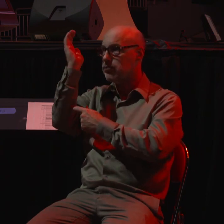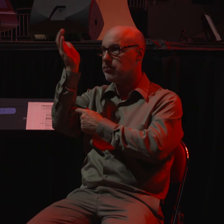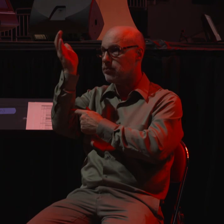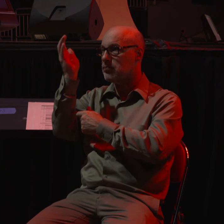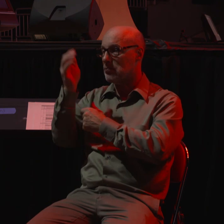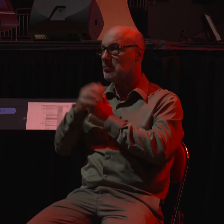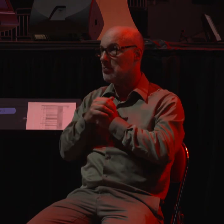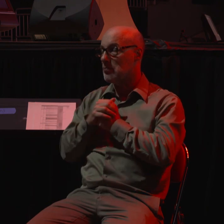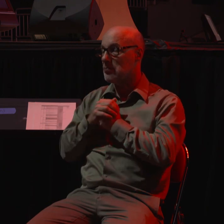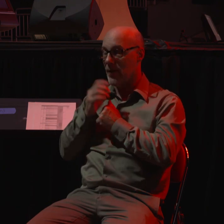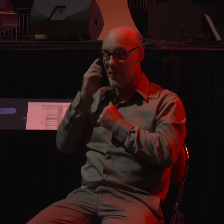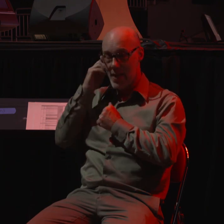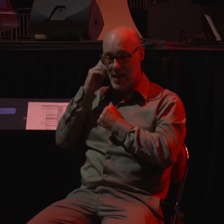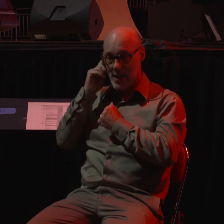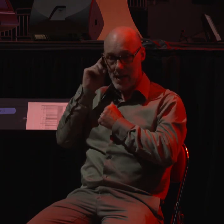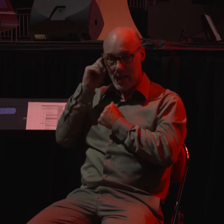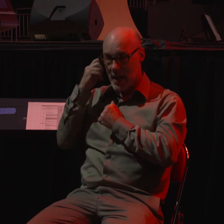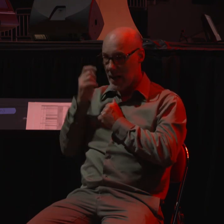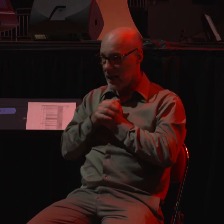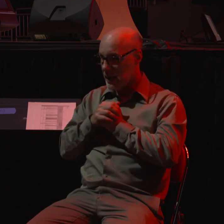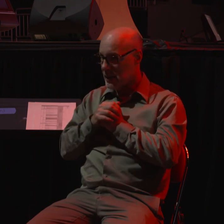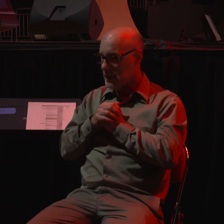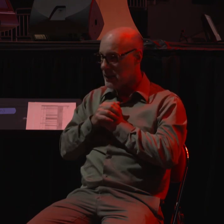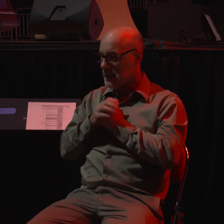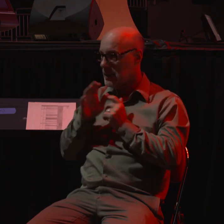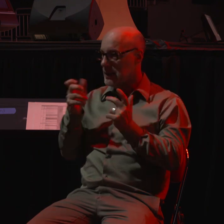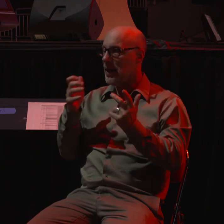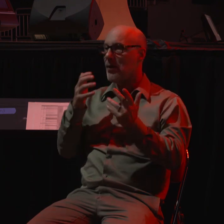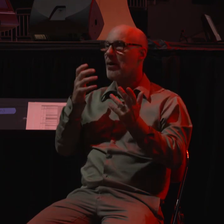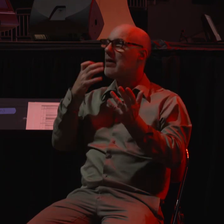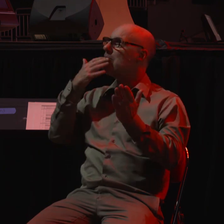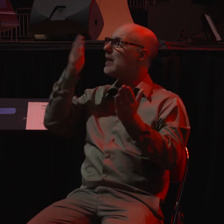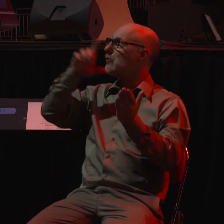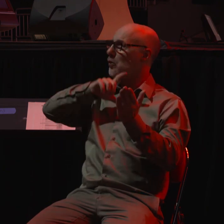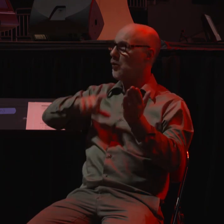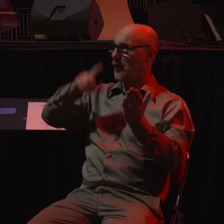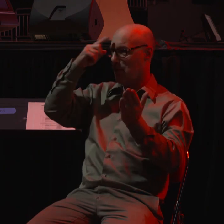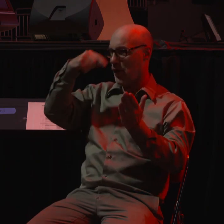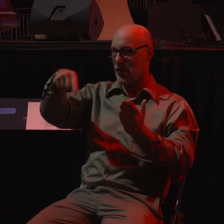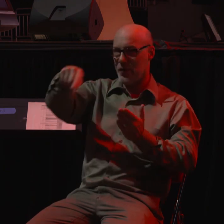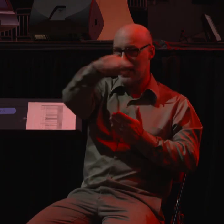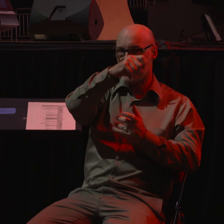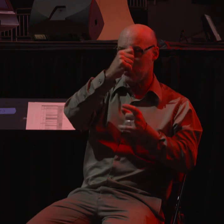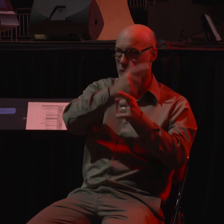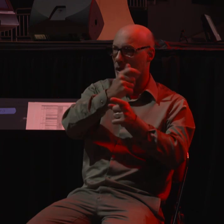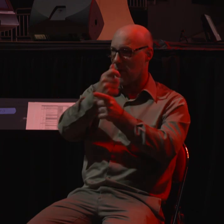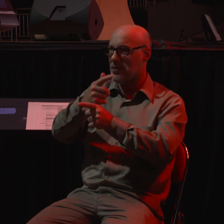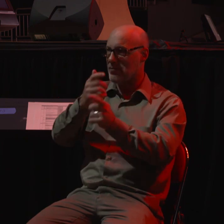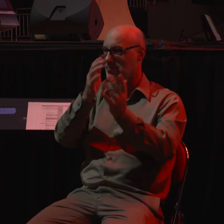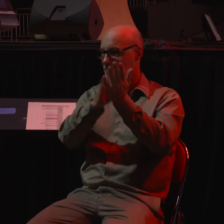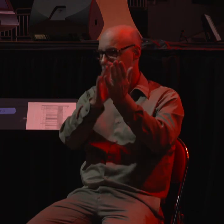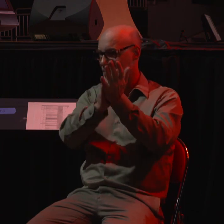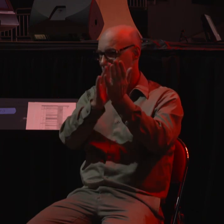to Dr. King on the Spotify channel. Would you please join me in thanking the Lord for these brothers and for their serving us here.